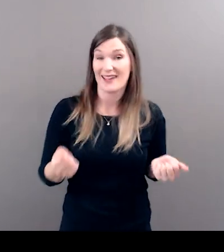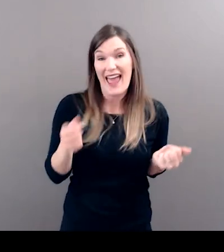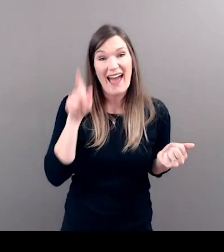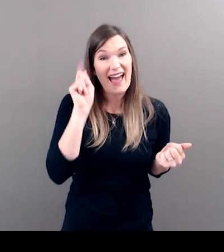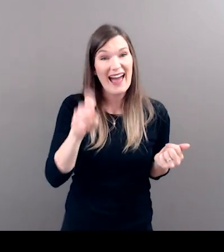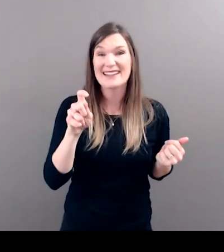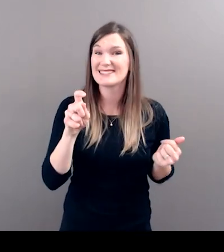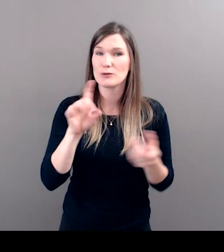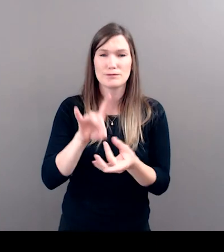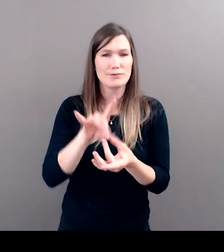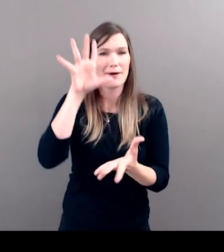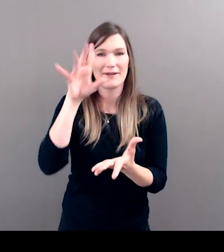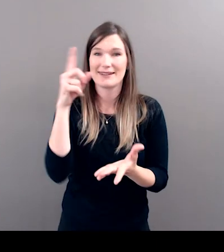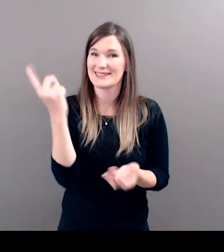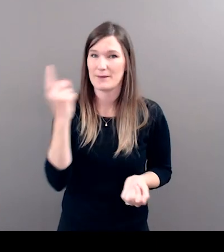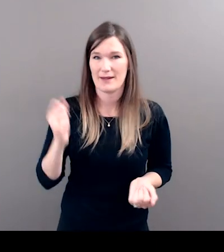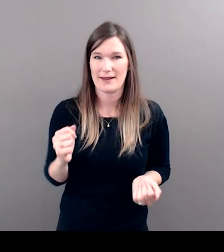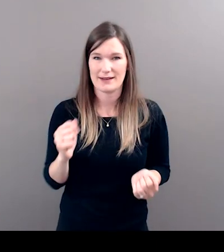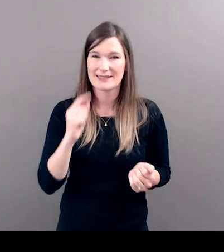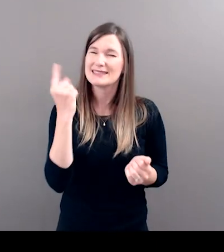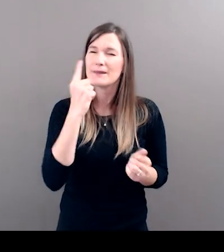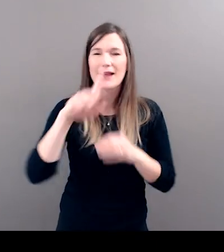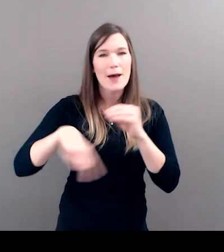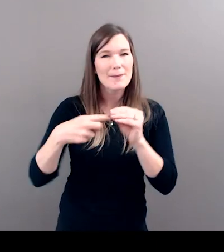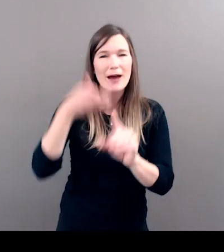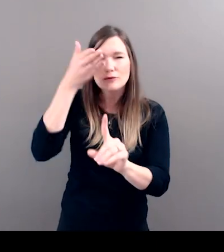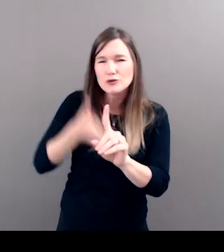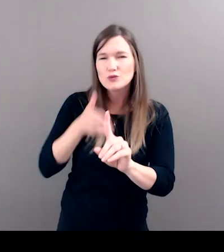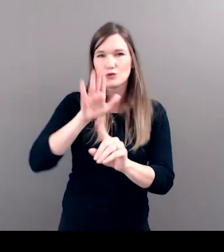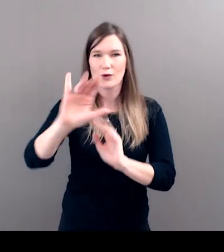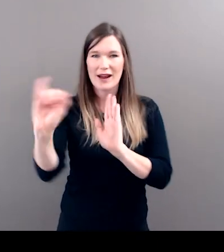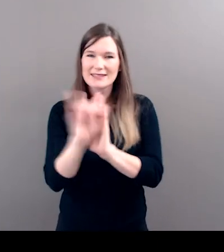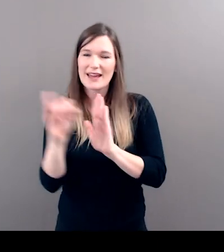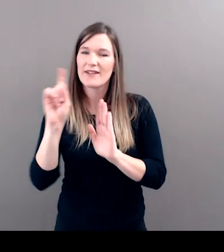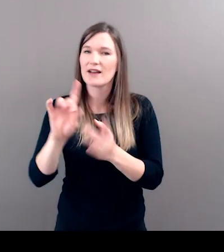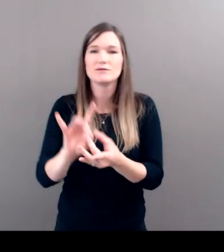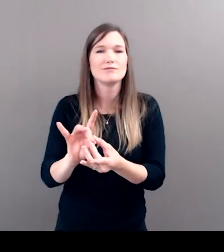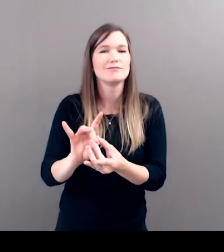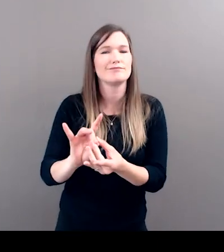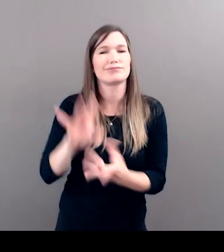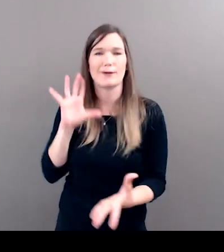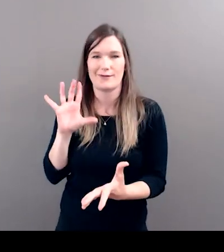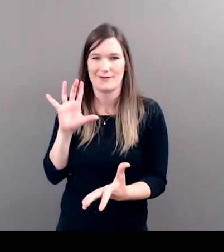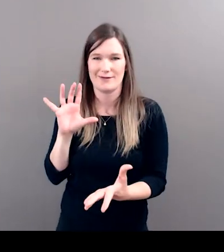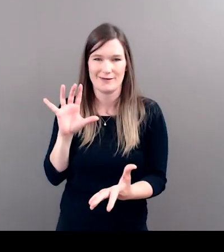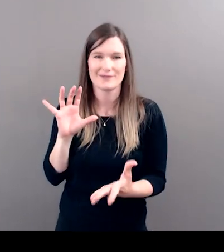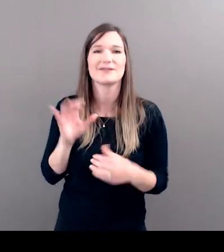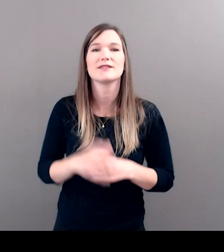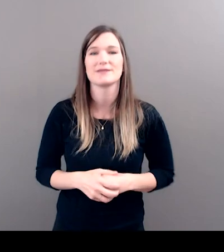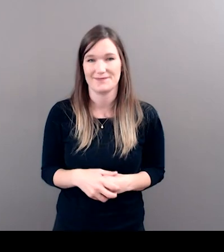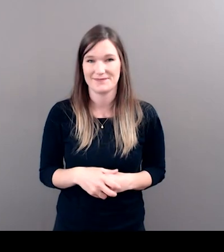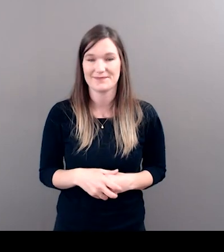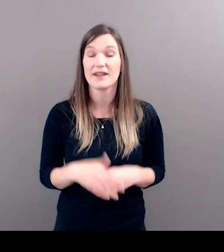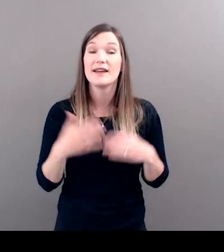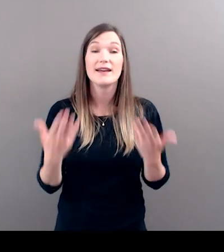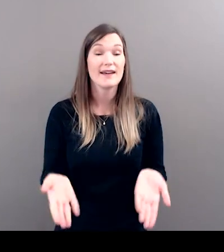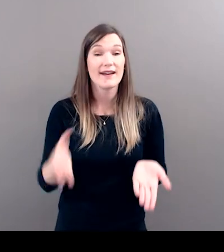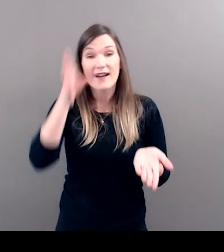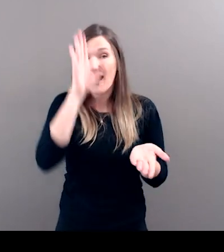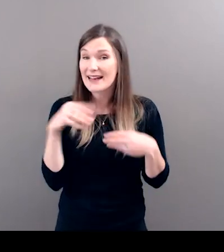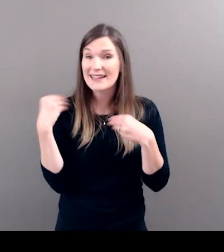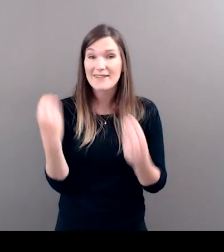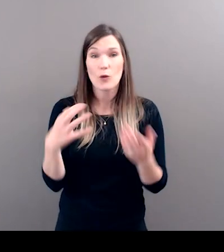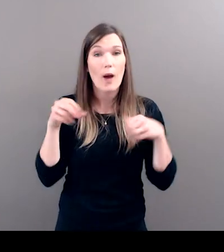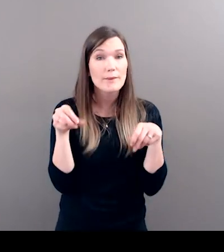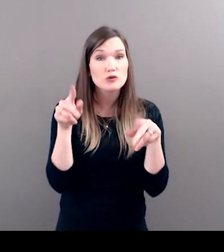to die about you. And God's going to give you opportunities to talk to people. He's going to give you opportunities to pray for people in public.